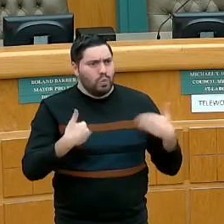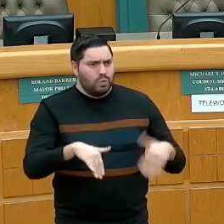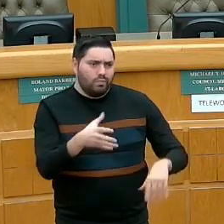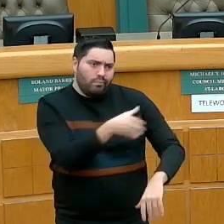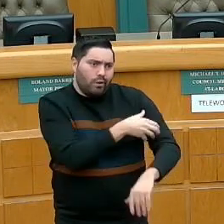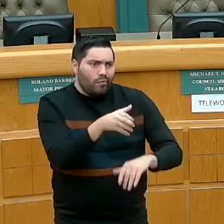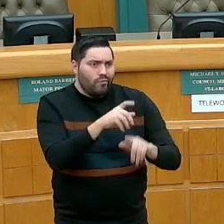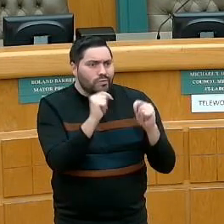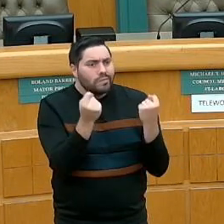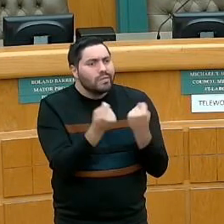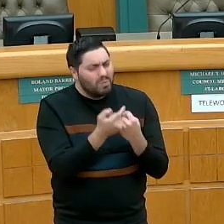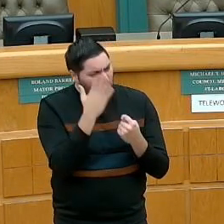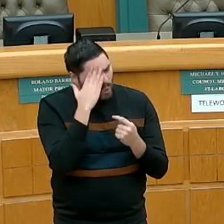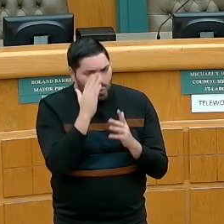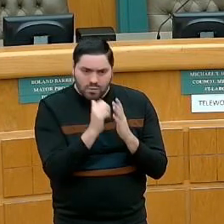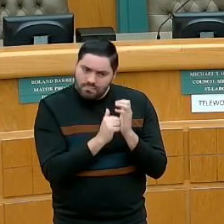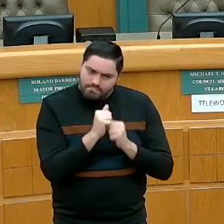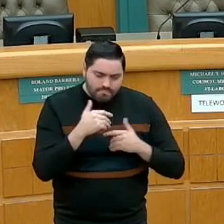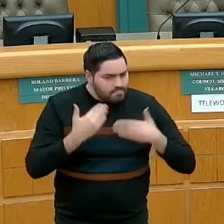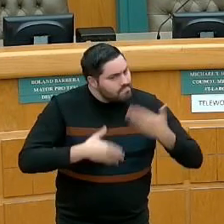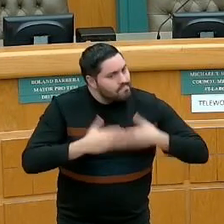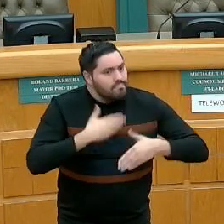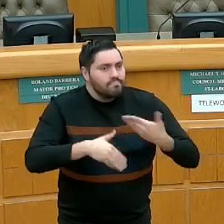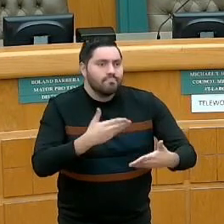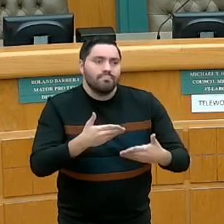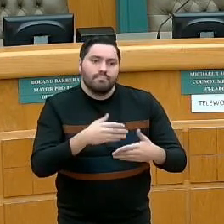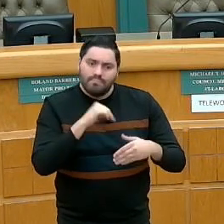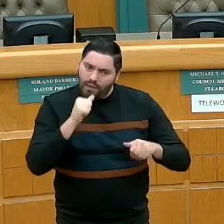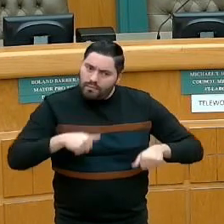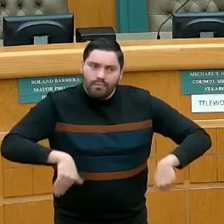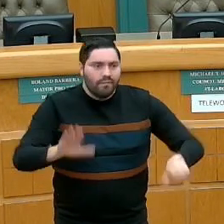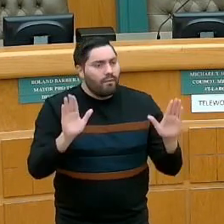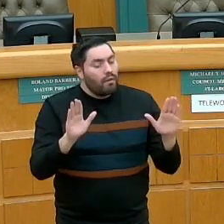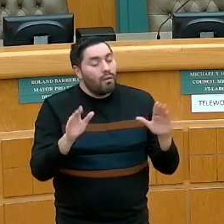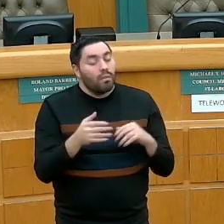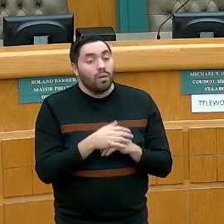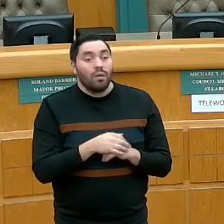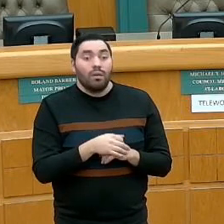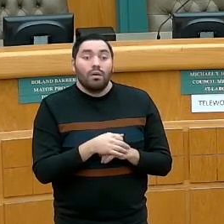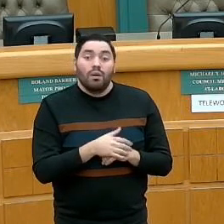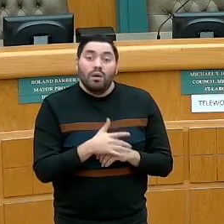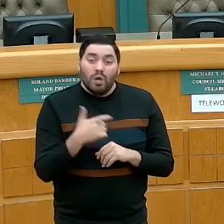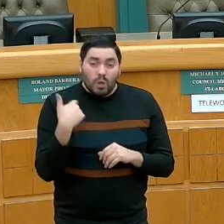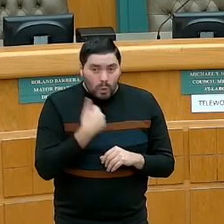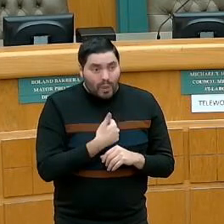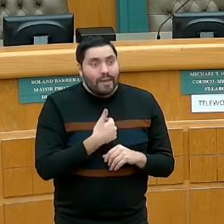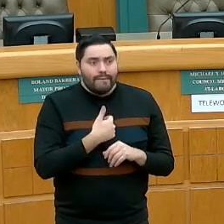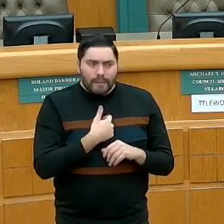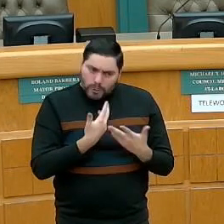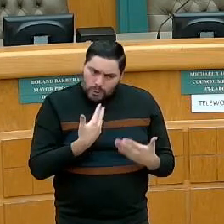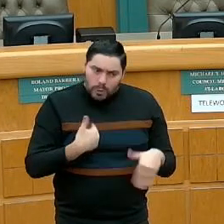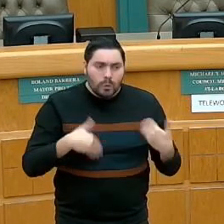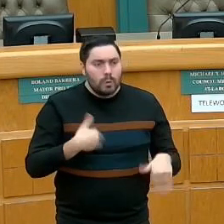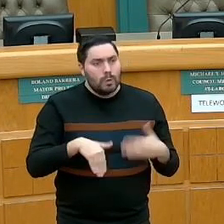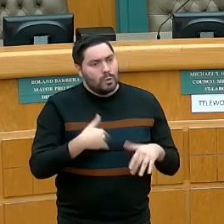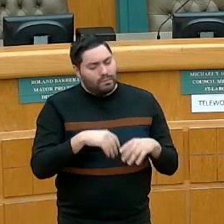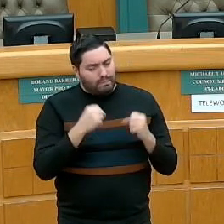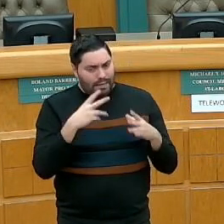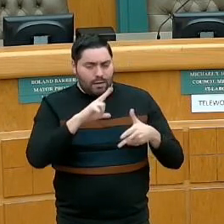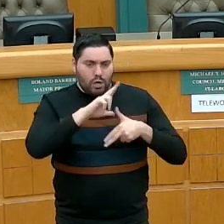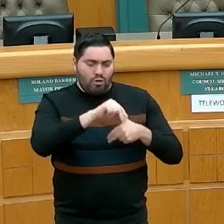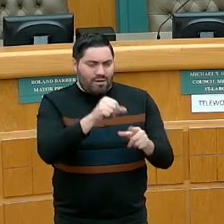know that we're a resilient community. This is a community that has weathered many hurricanes since dating back